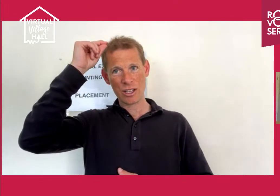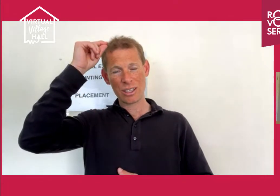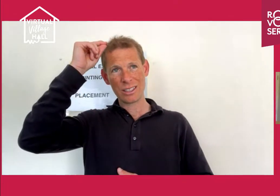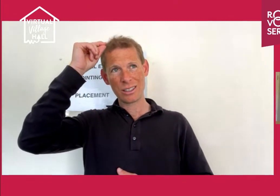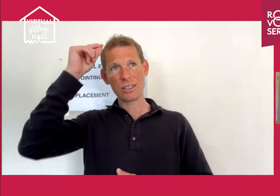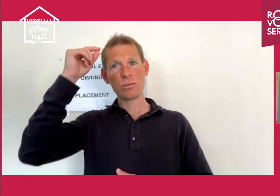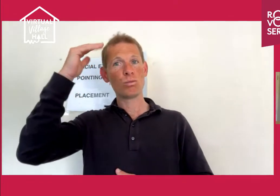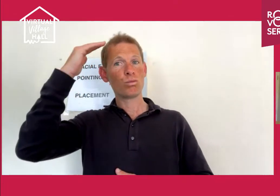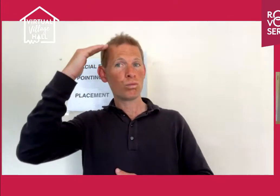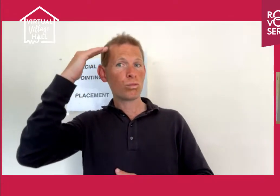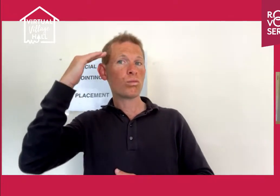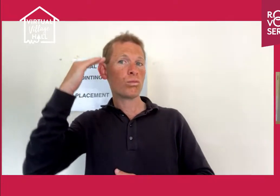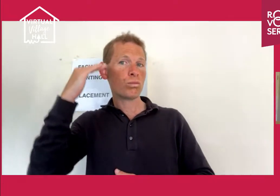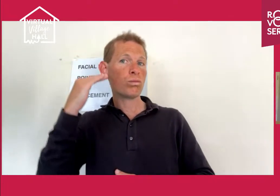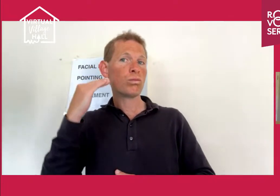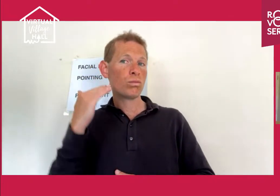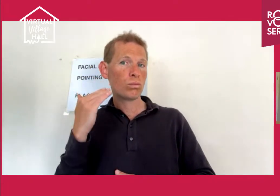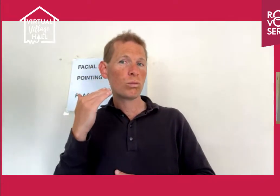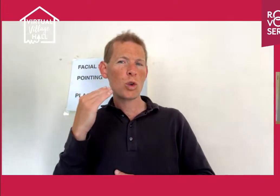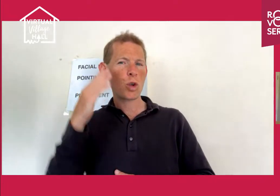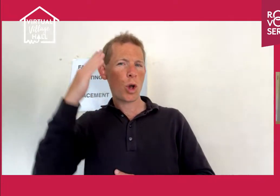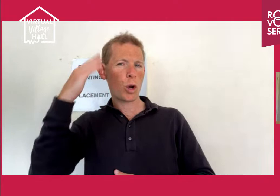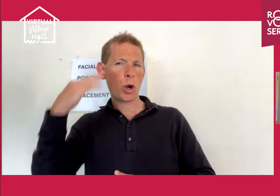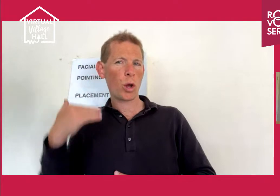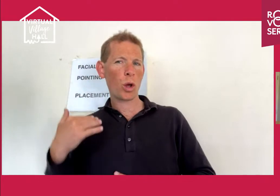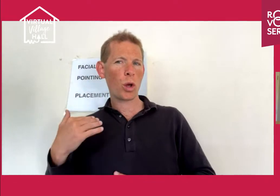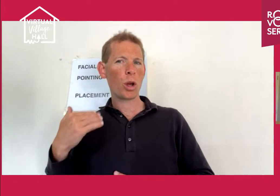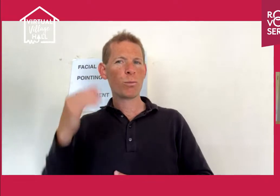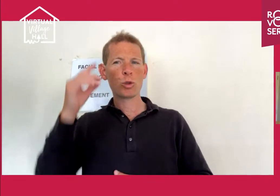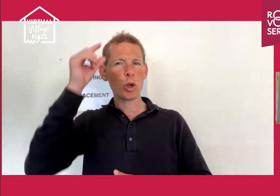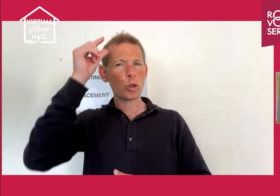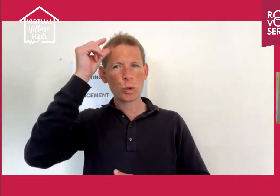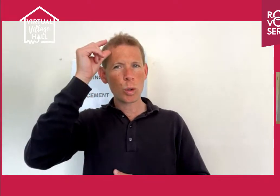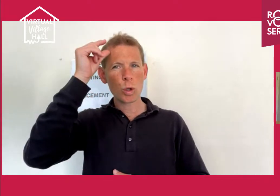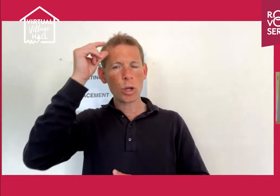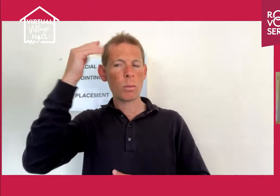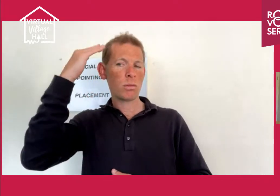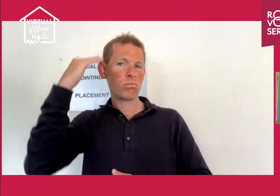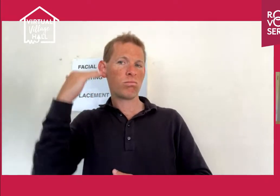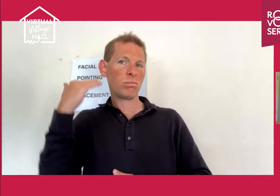Her hair is quite, not very long, but mid-length,